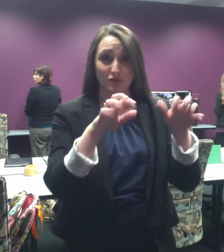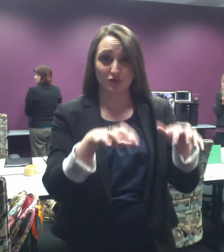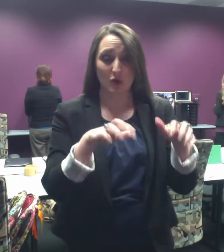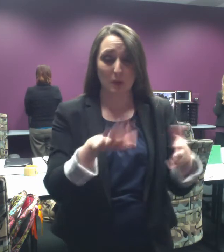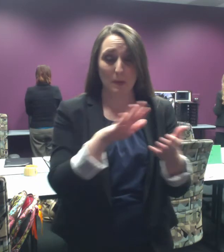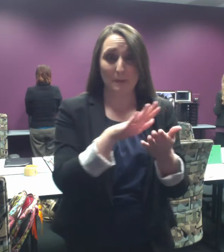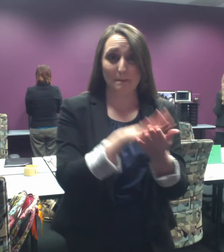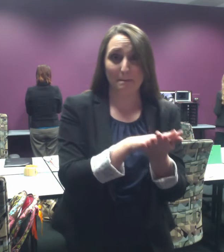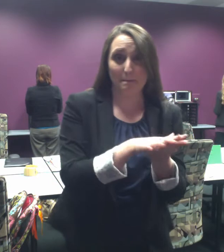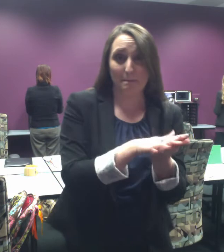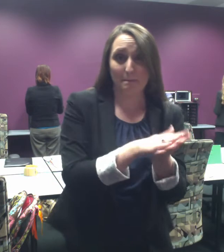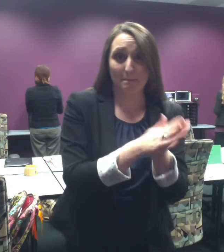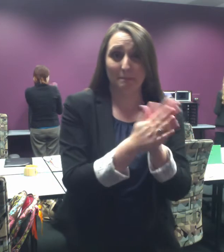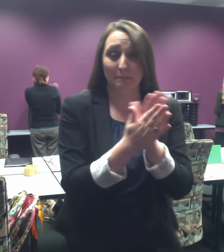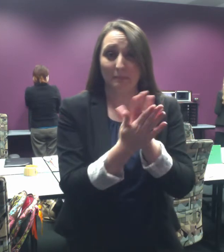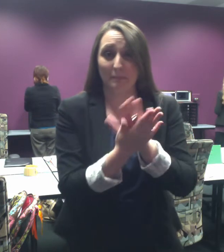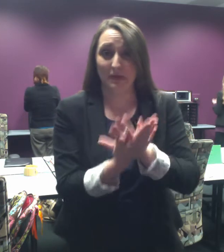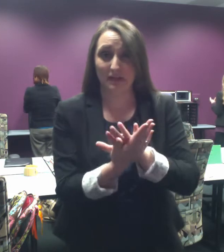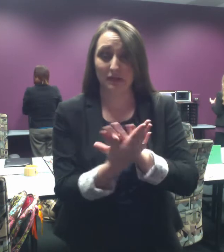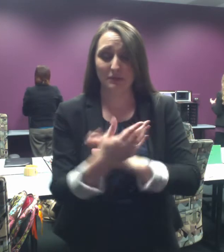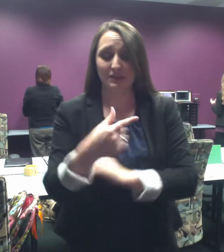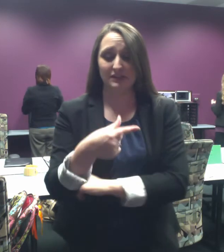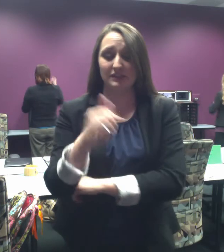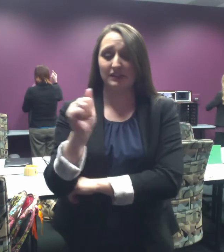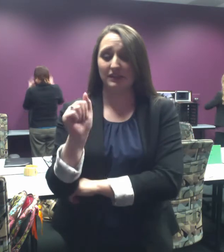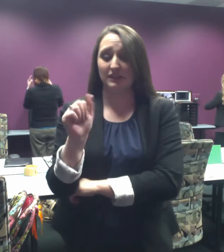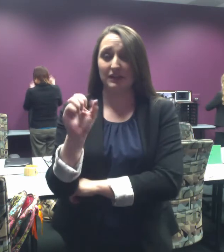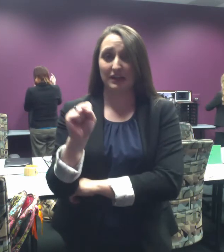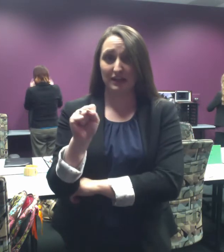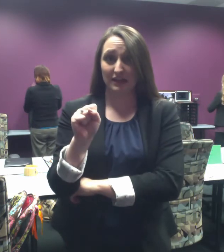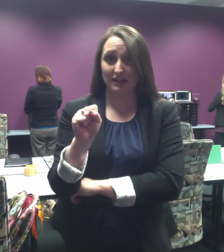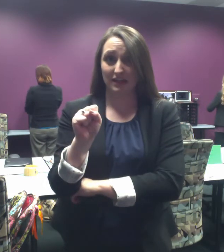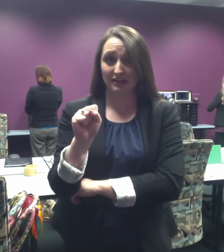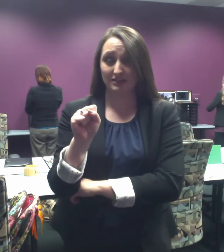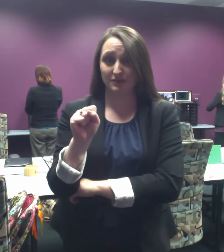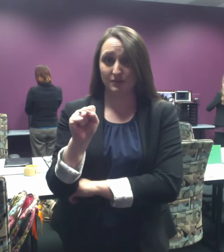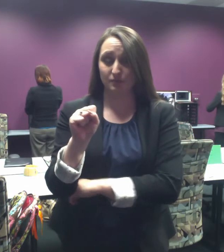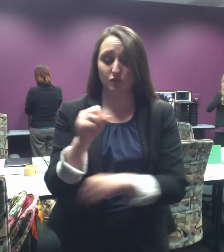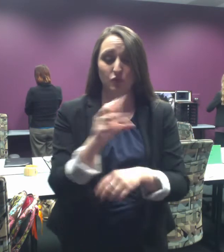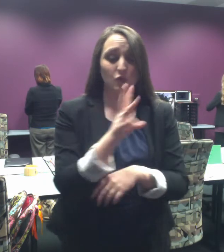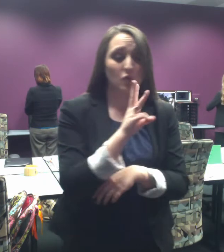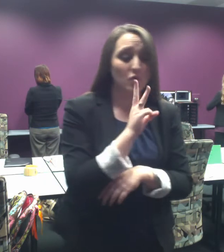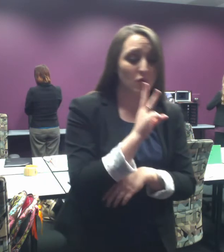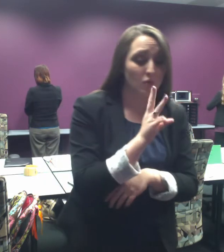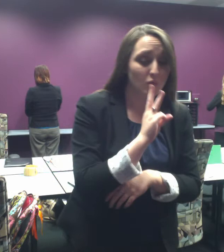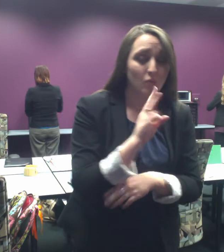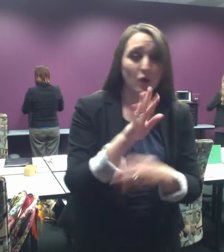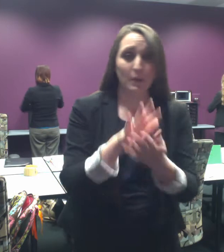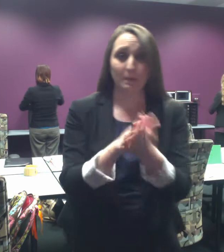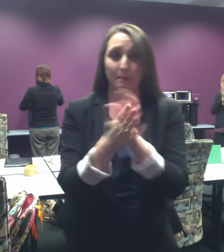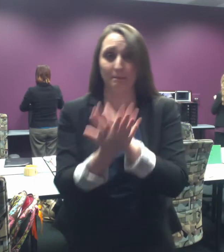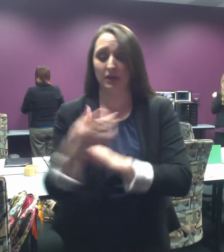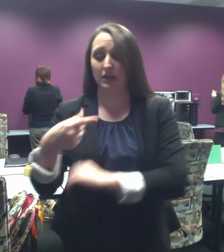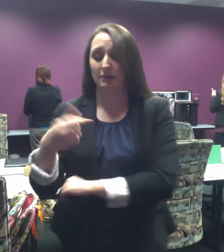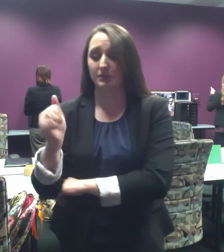Thinking about evaporation, we've talked about several possibilities or examples of evaporation. We talked about